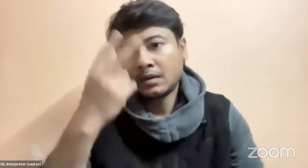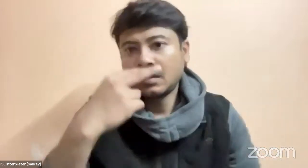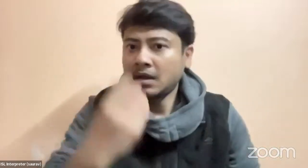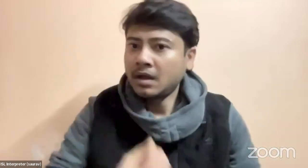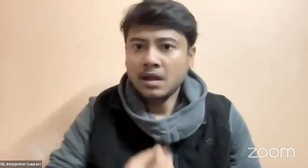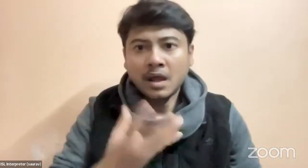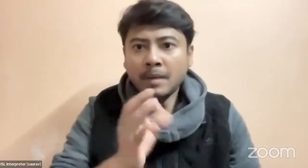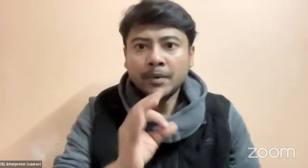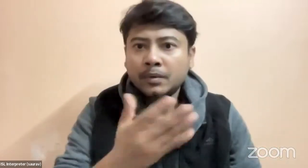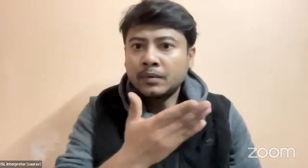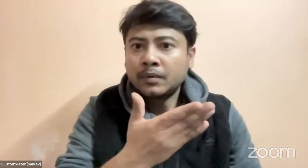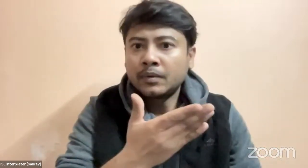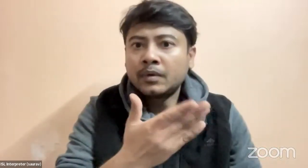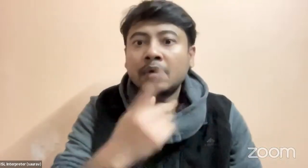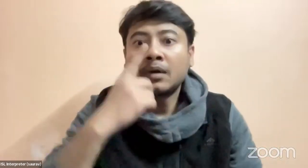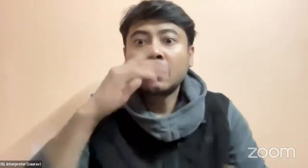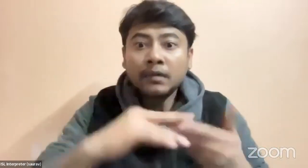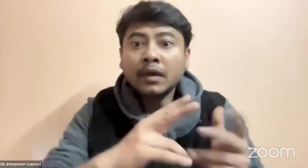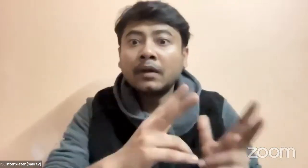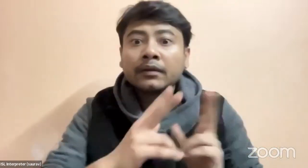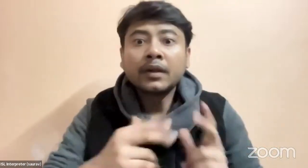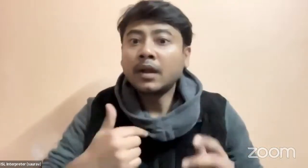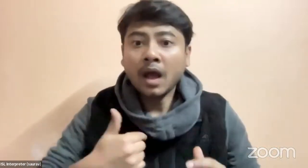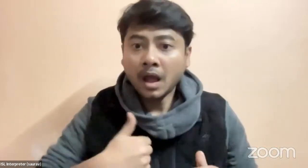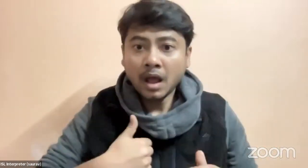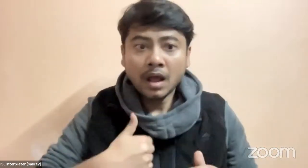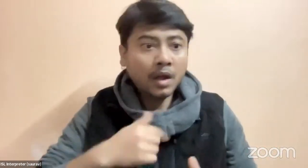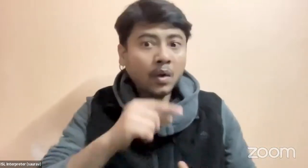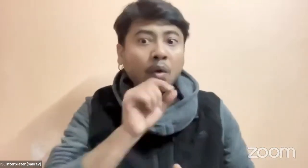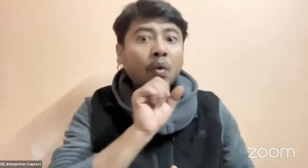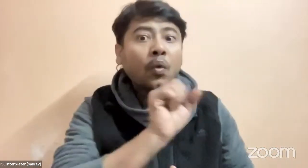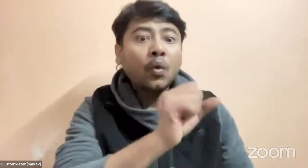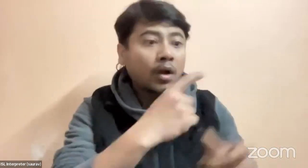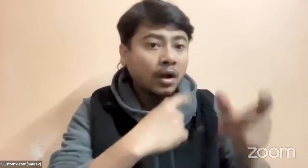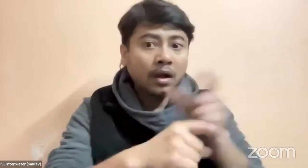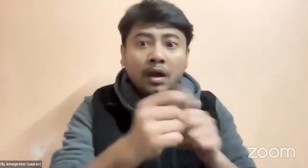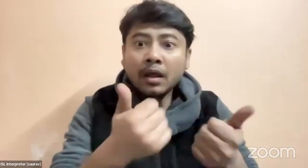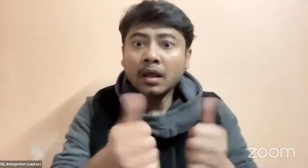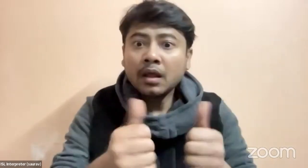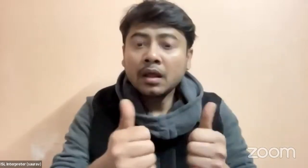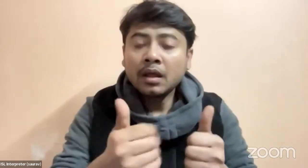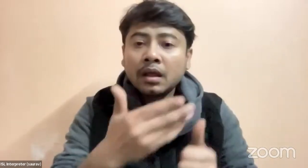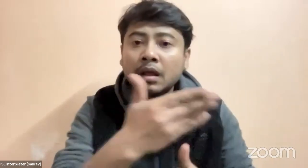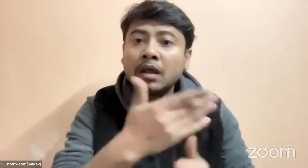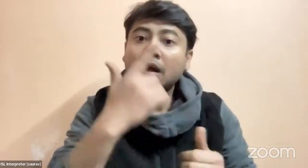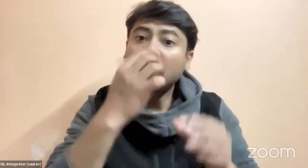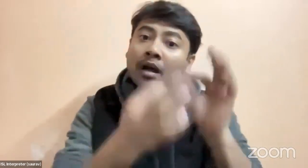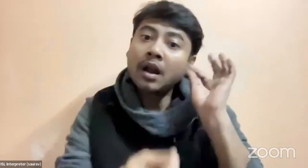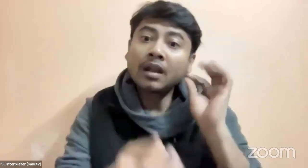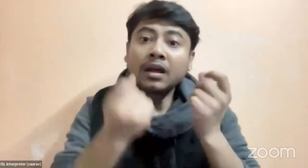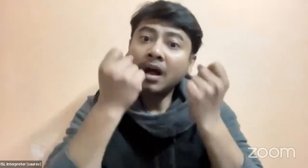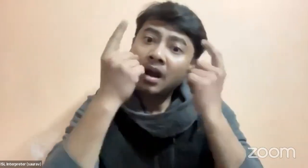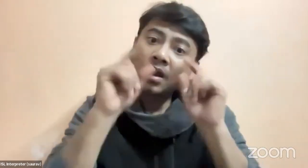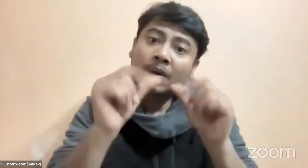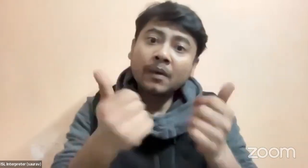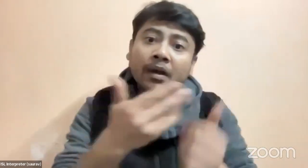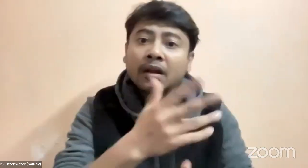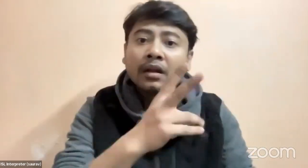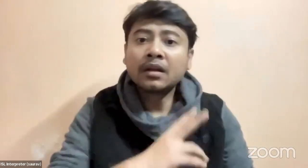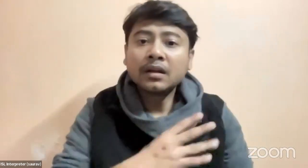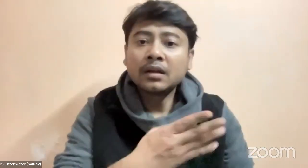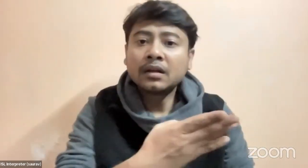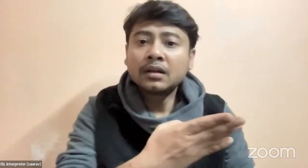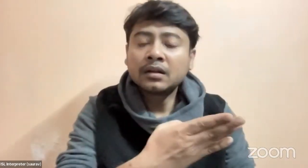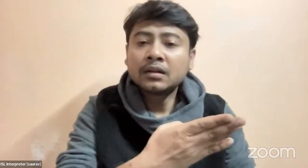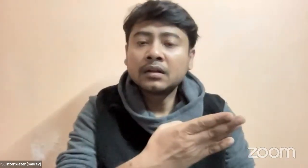says only RadhaRani can understand the feelings. And my Gurudev, Narad Muni, he is very much concerned of